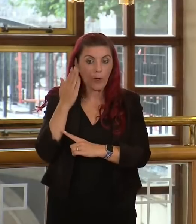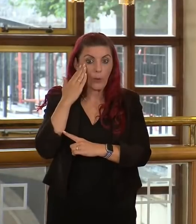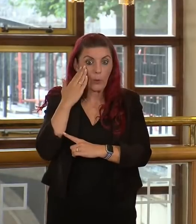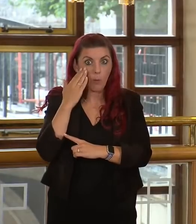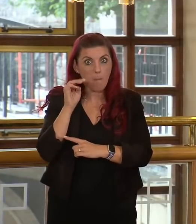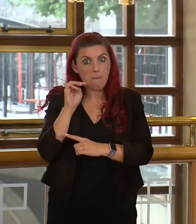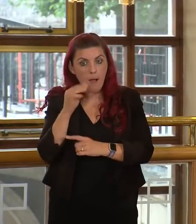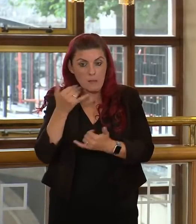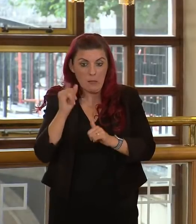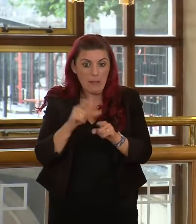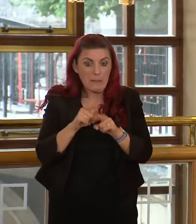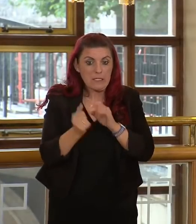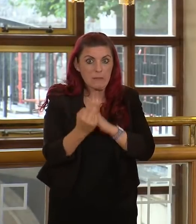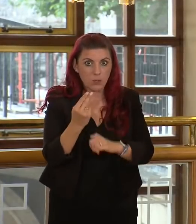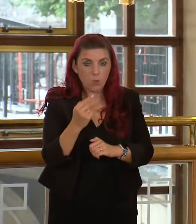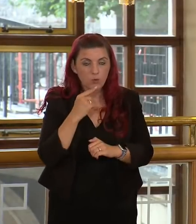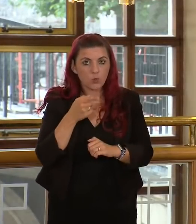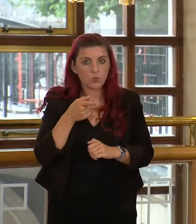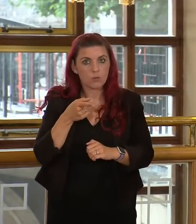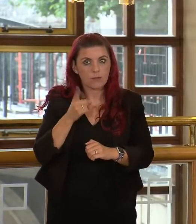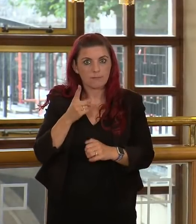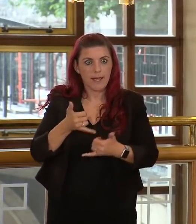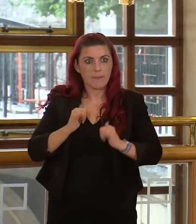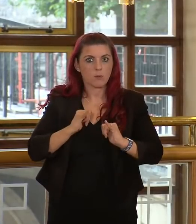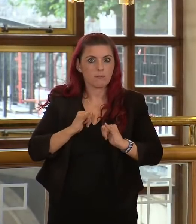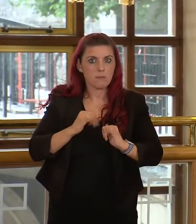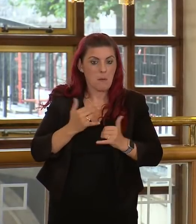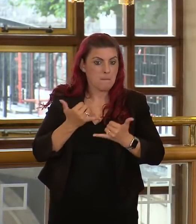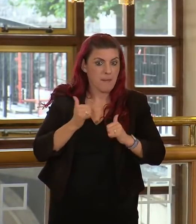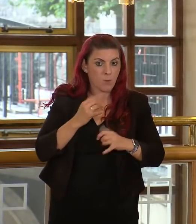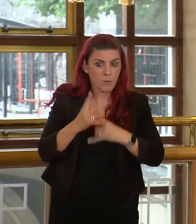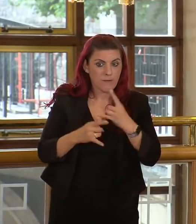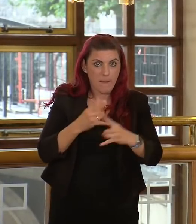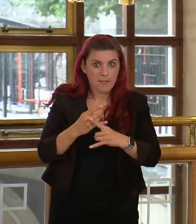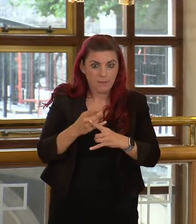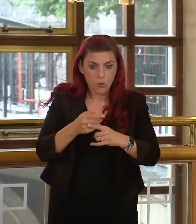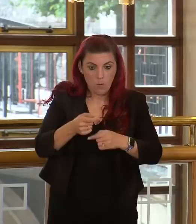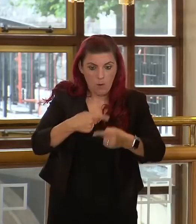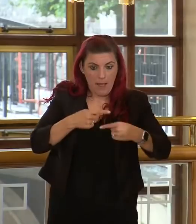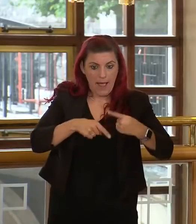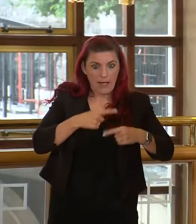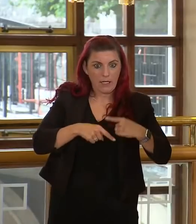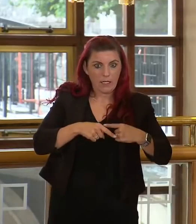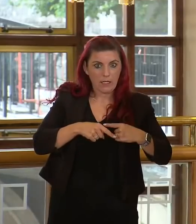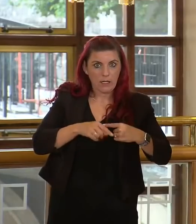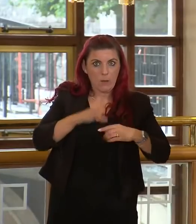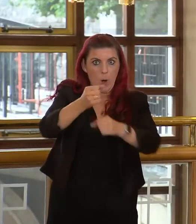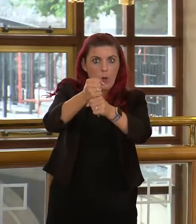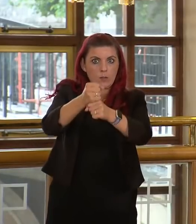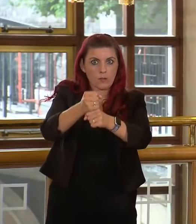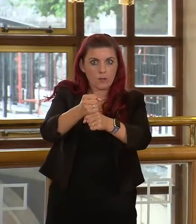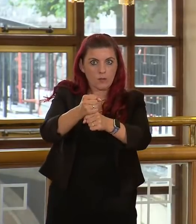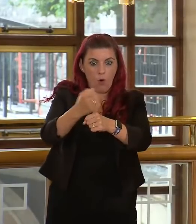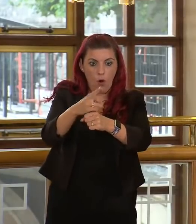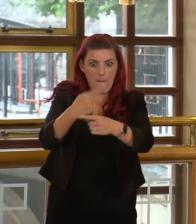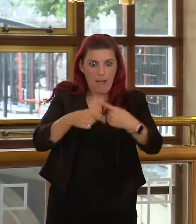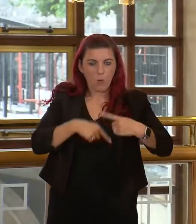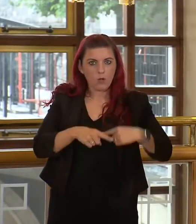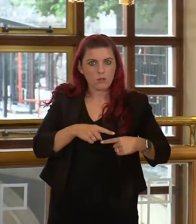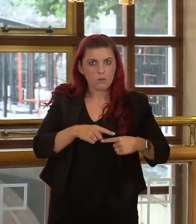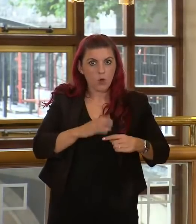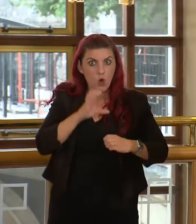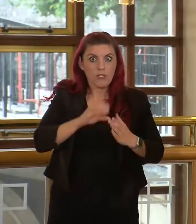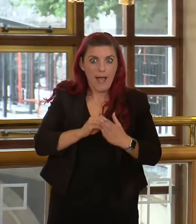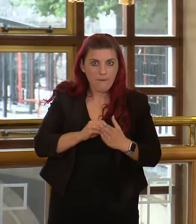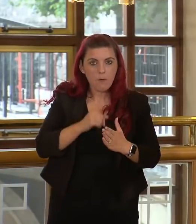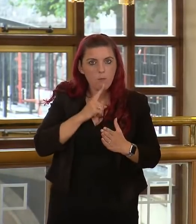was safe to do so. We could well have found ourselves standing behind podiums saying we have to pause, or indeed we have to go backwards. And